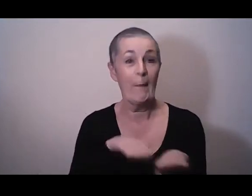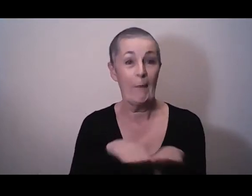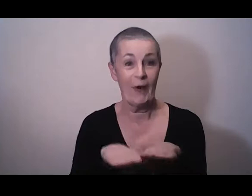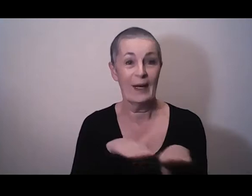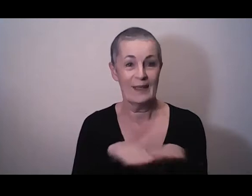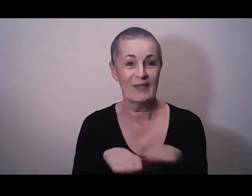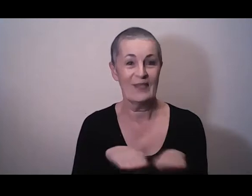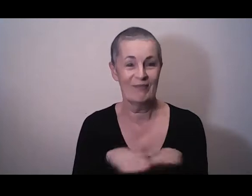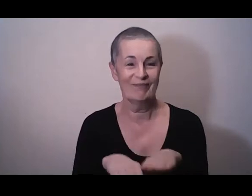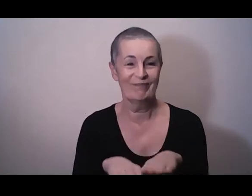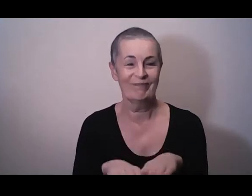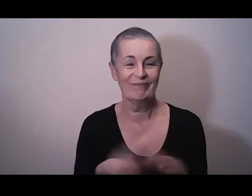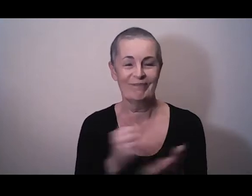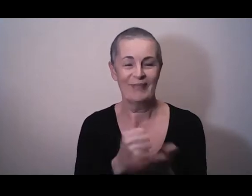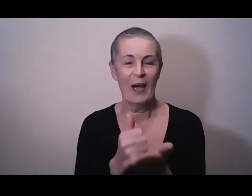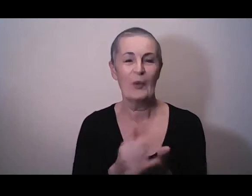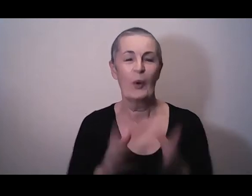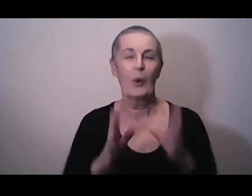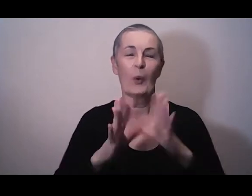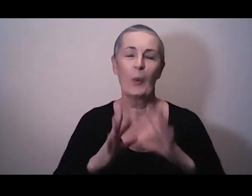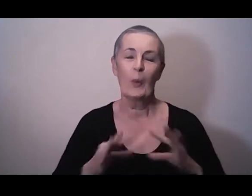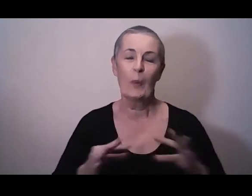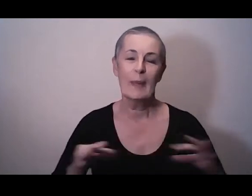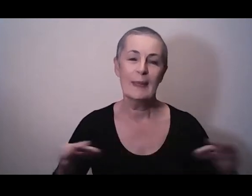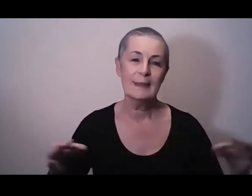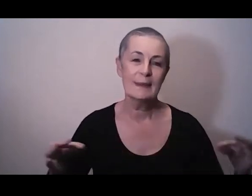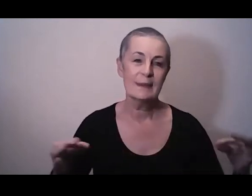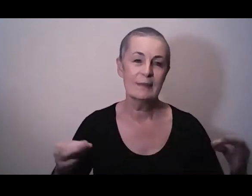So like you see, it's good for the waist again,